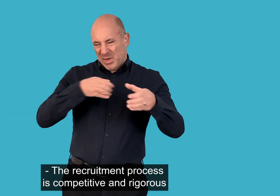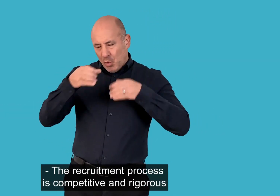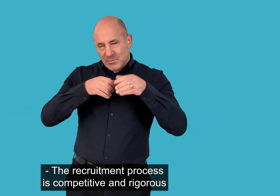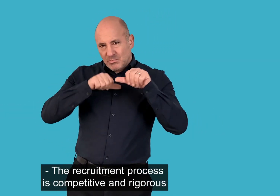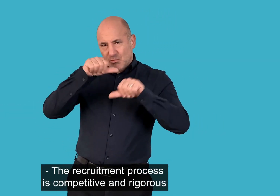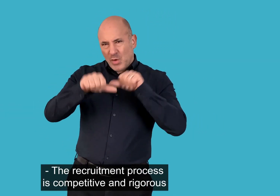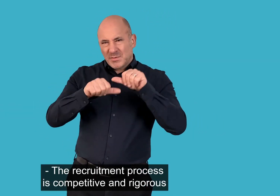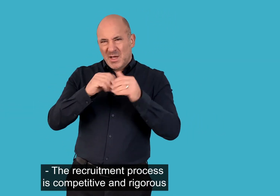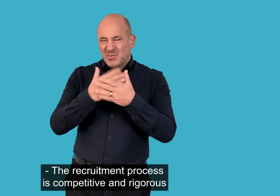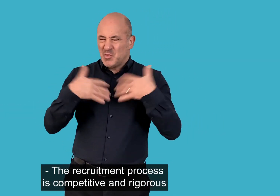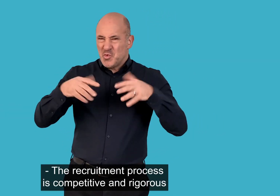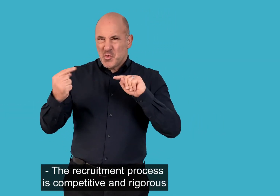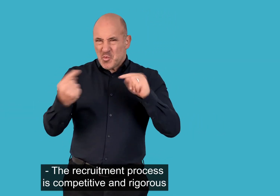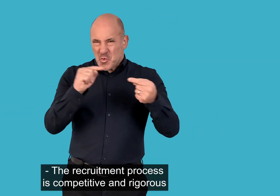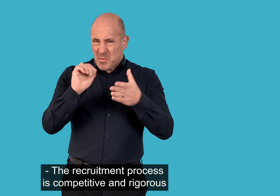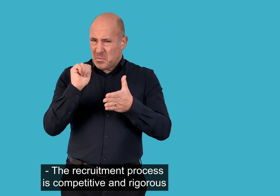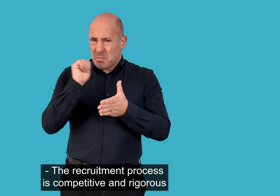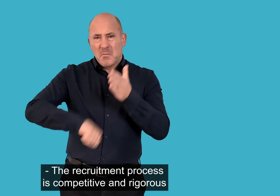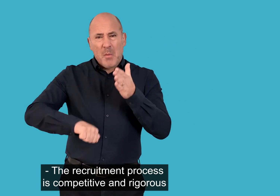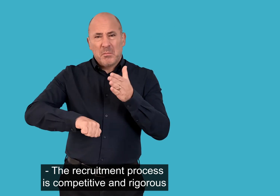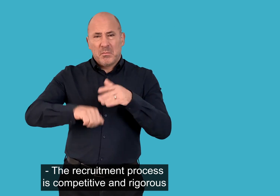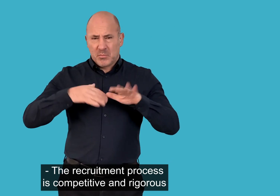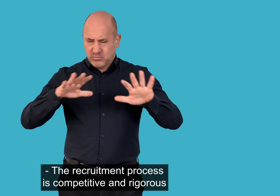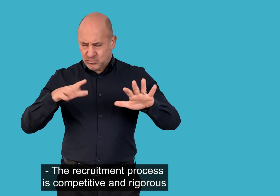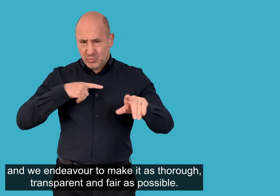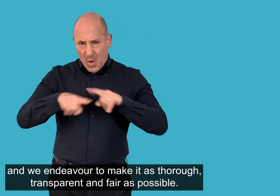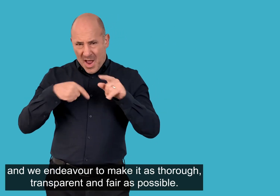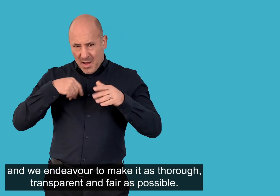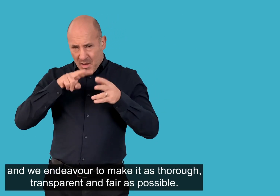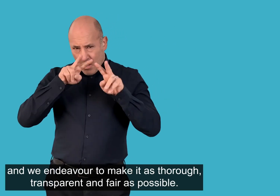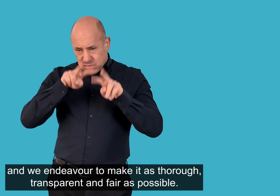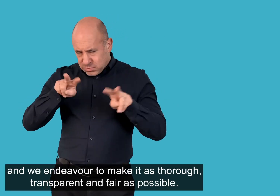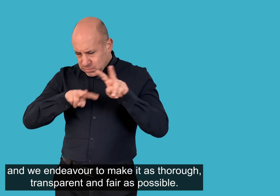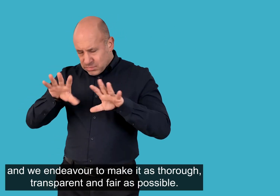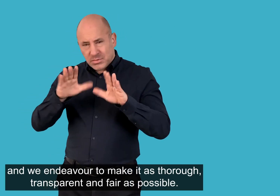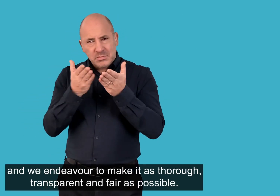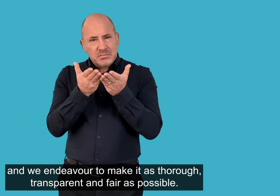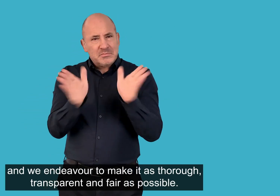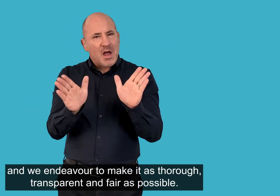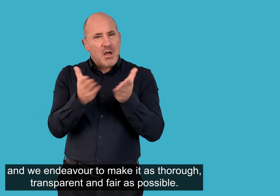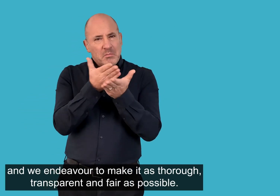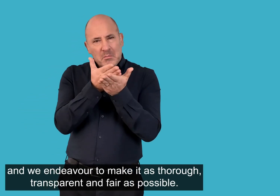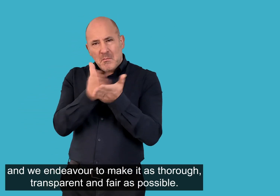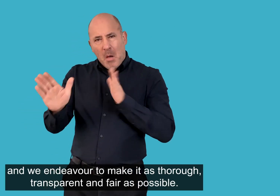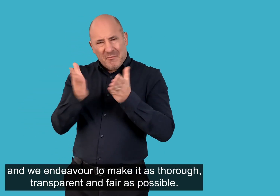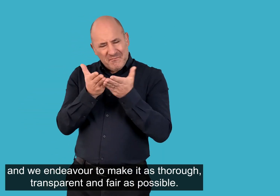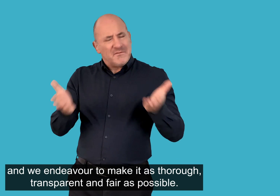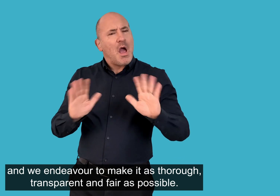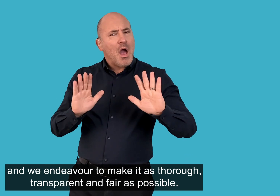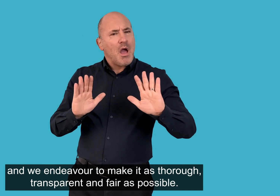The recruitment process is competitive and rigorous, and we endeavour to make it as thorough, transparent and fair